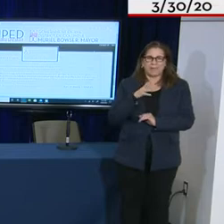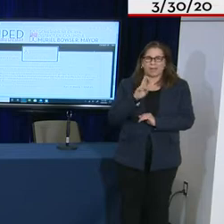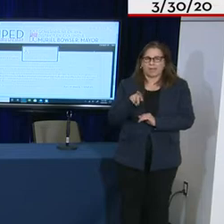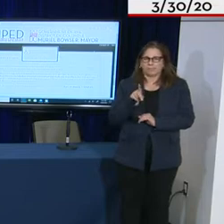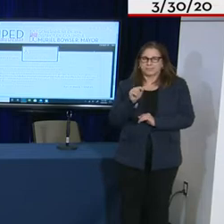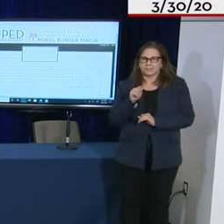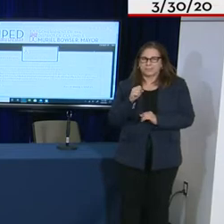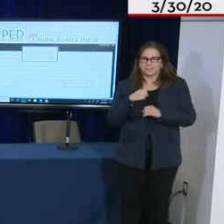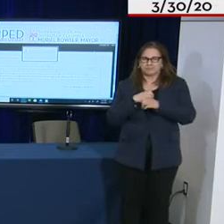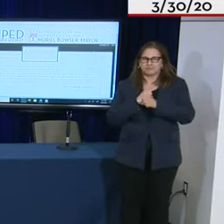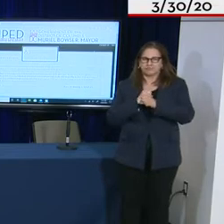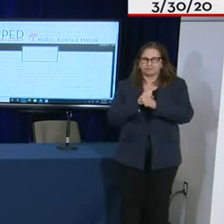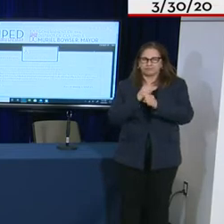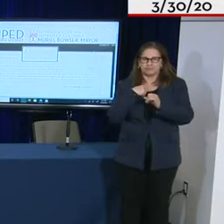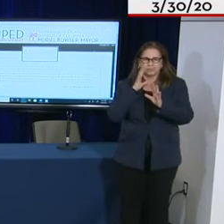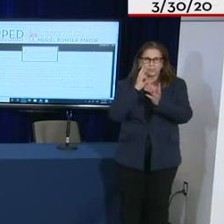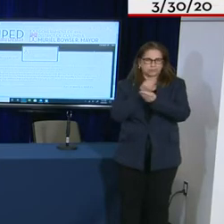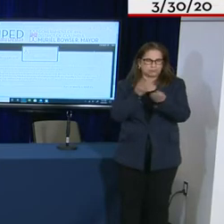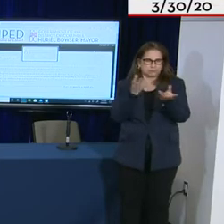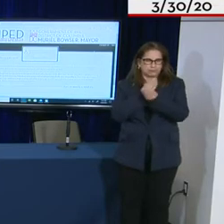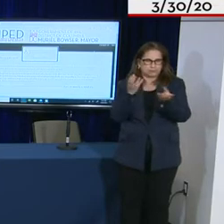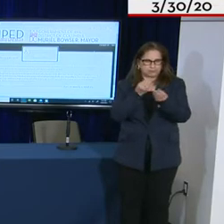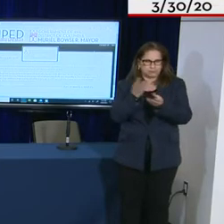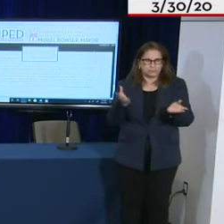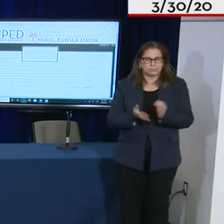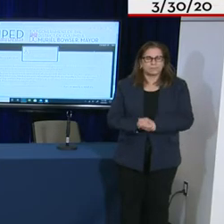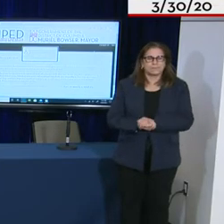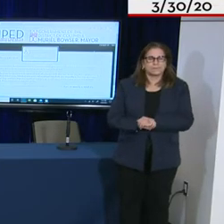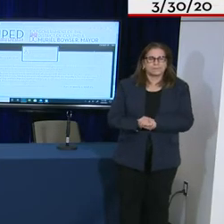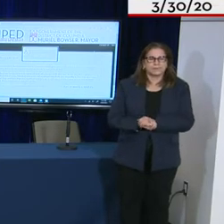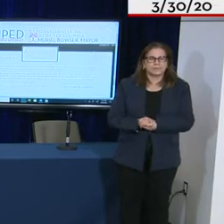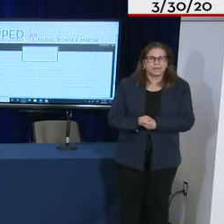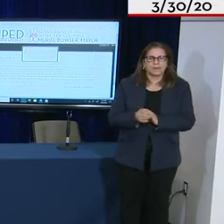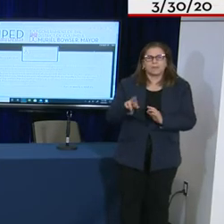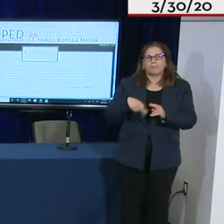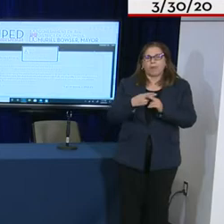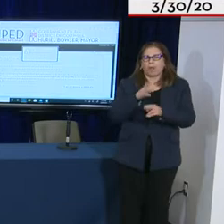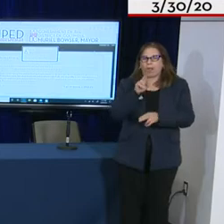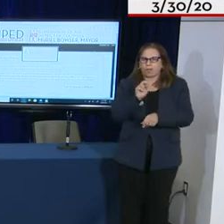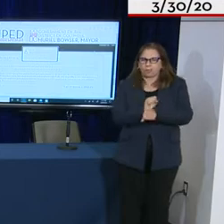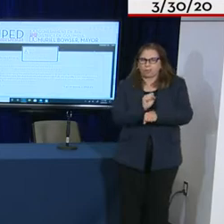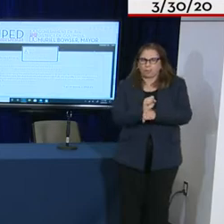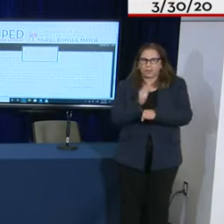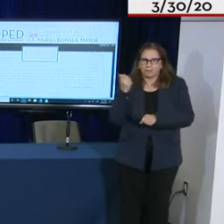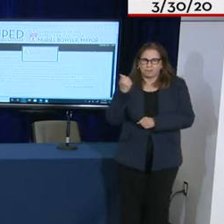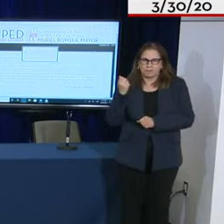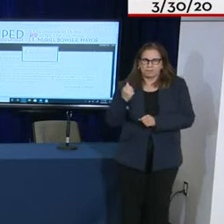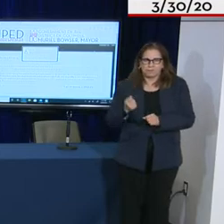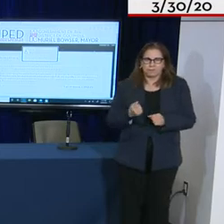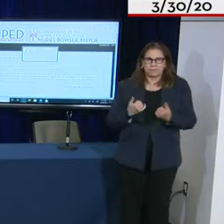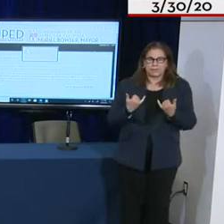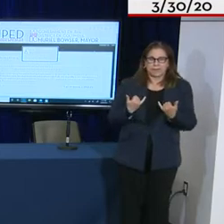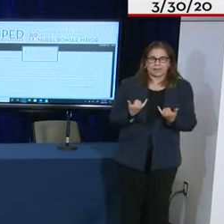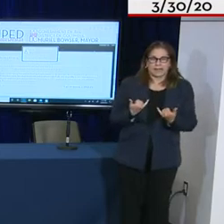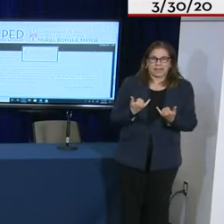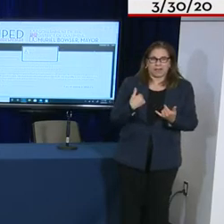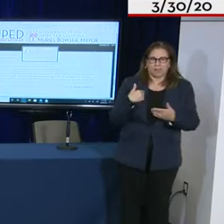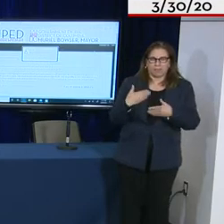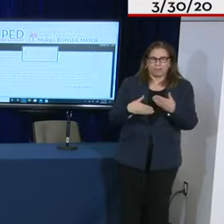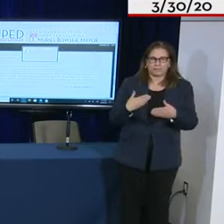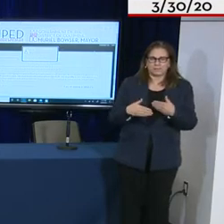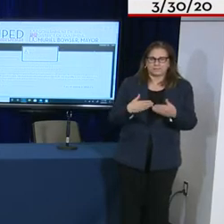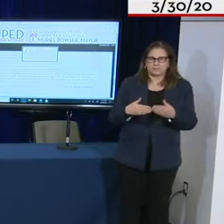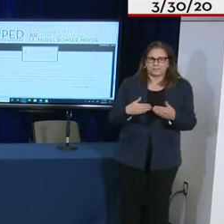end. The Department of Employment Services is currently processing what we call